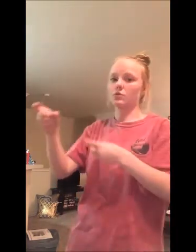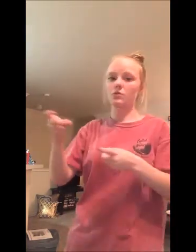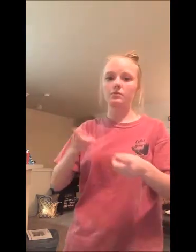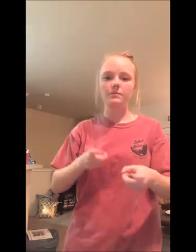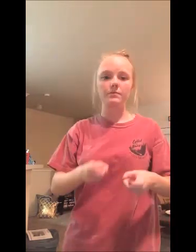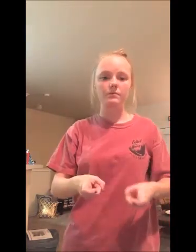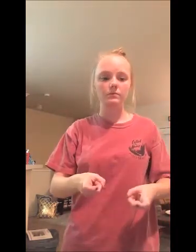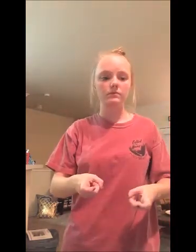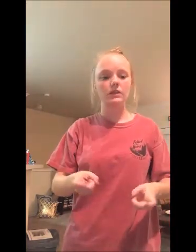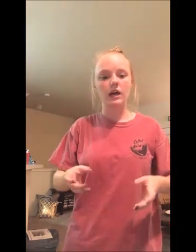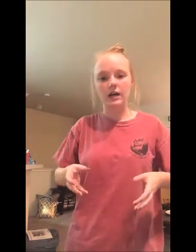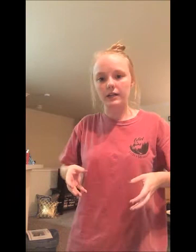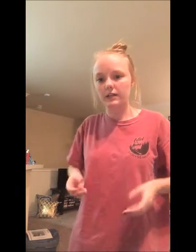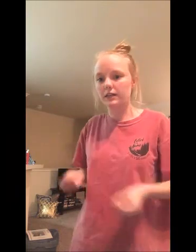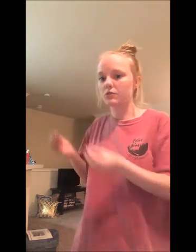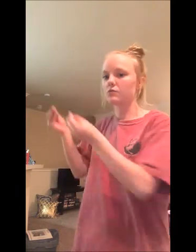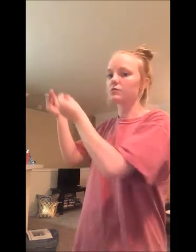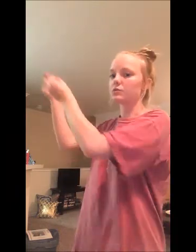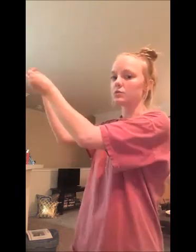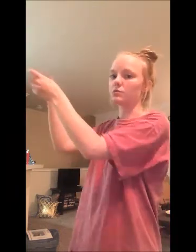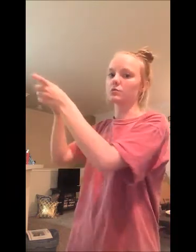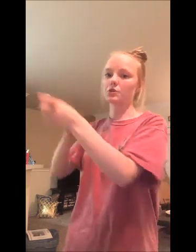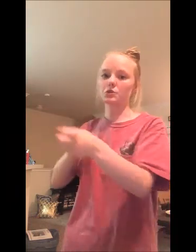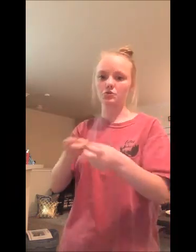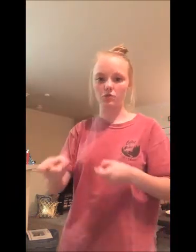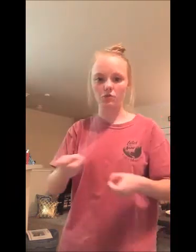control. I give you control.